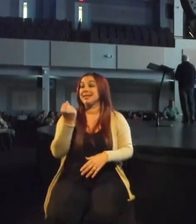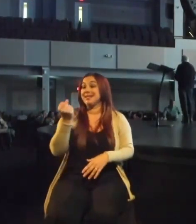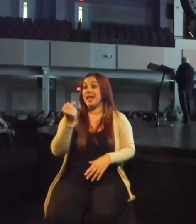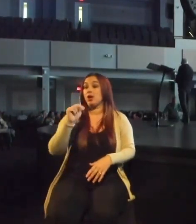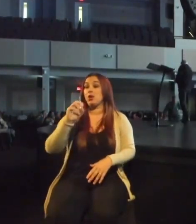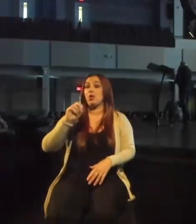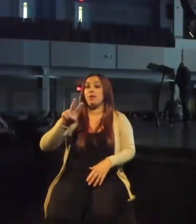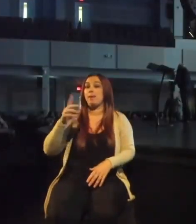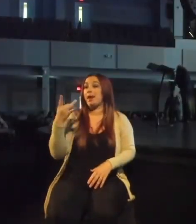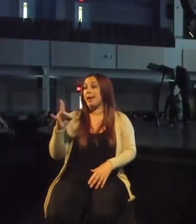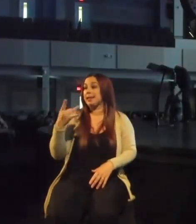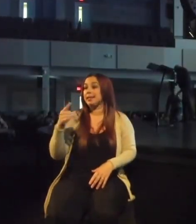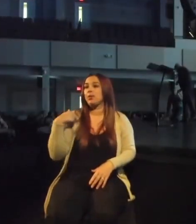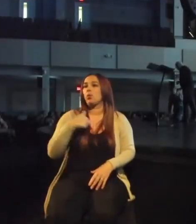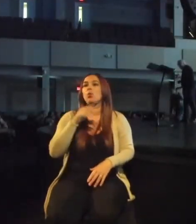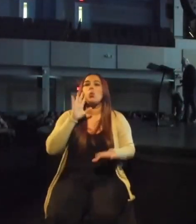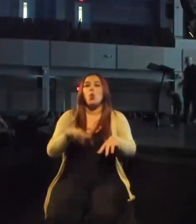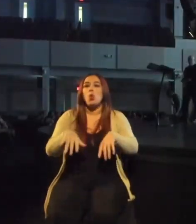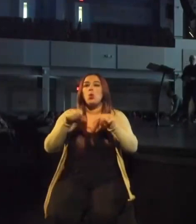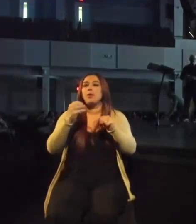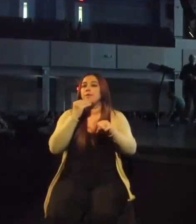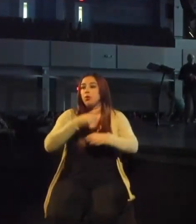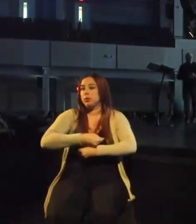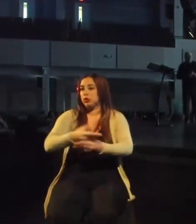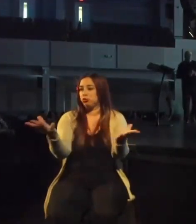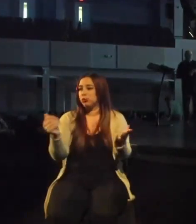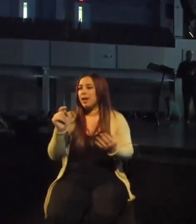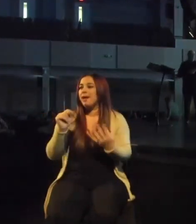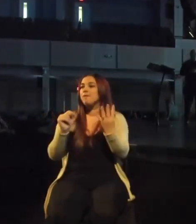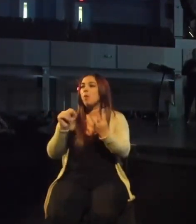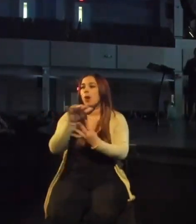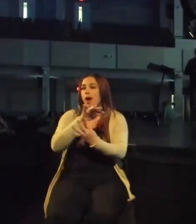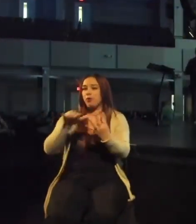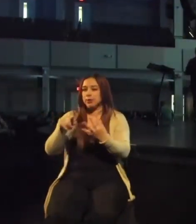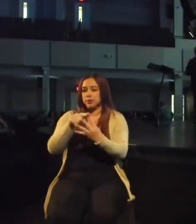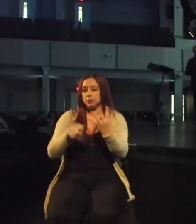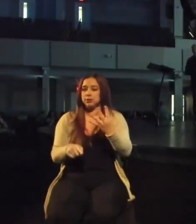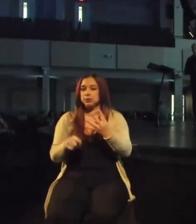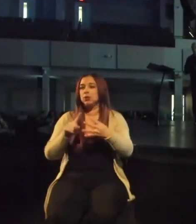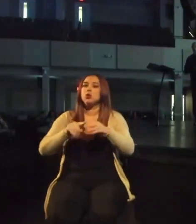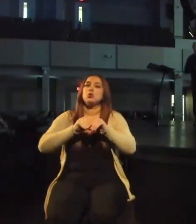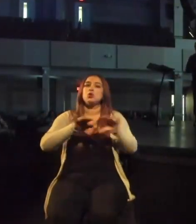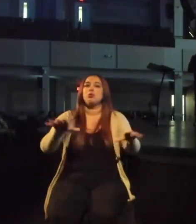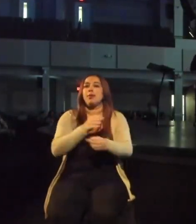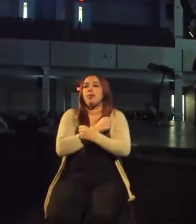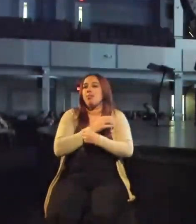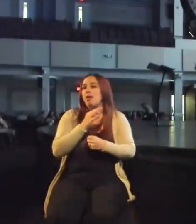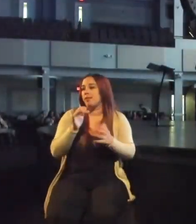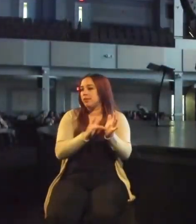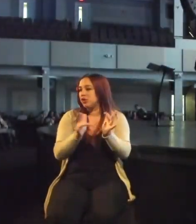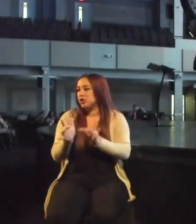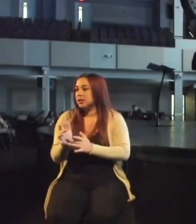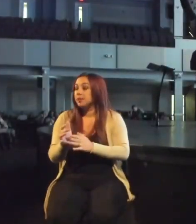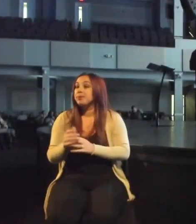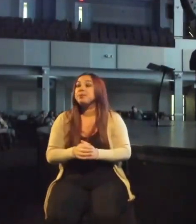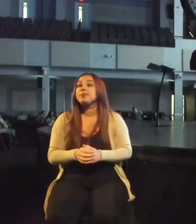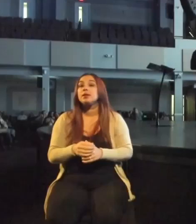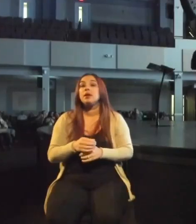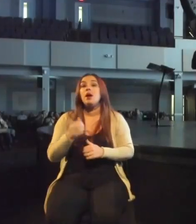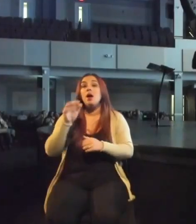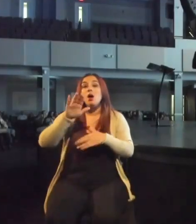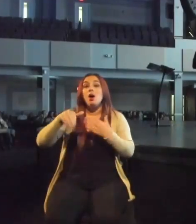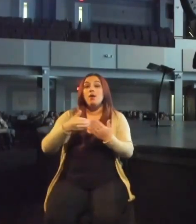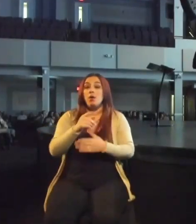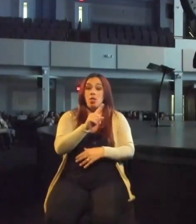November 18th, we will host food distributions at 4 locations to spread the love of Jesus. Every